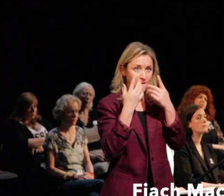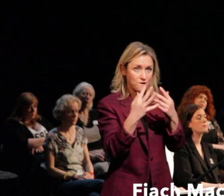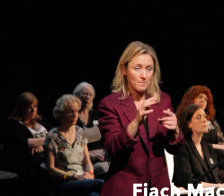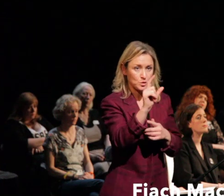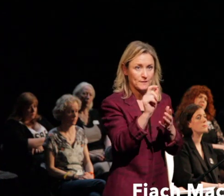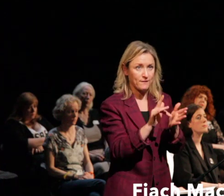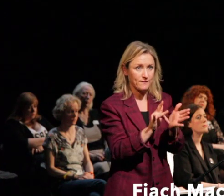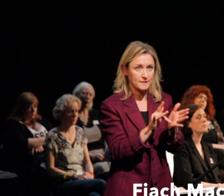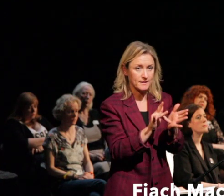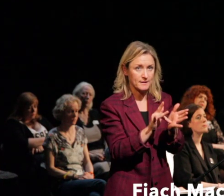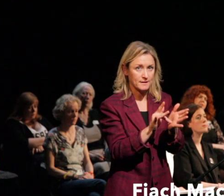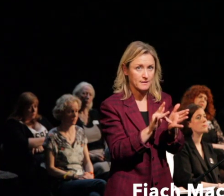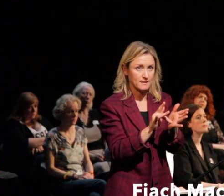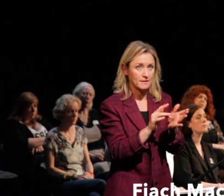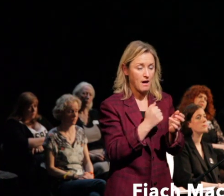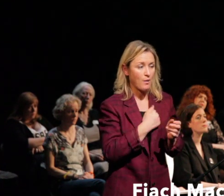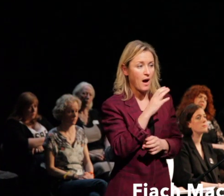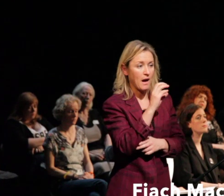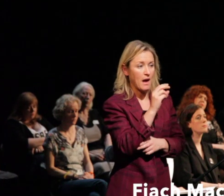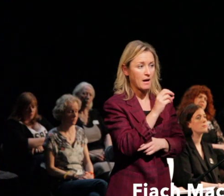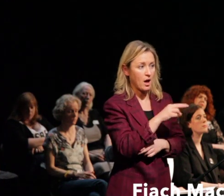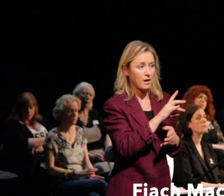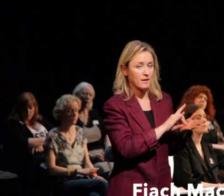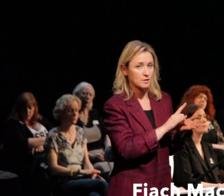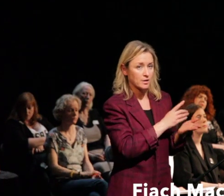eyes, the canon of